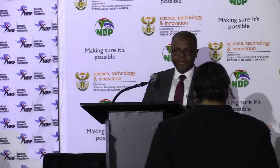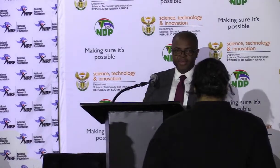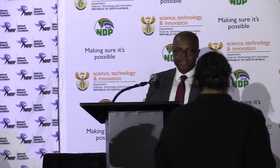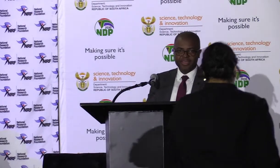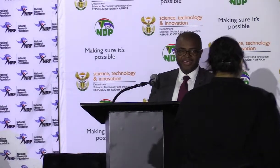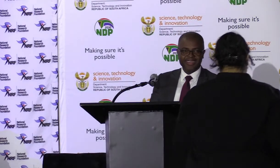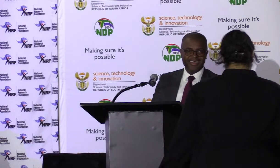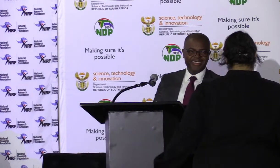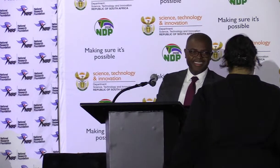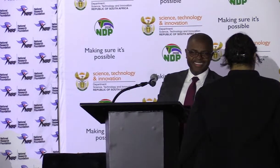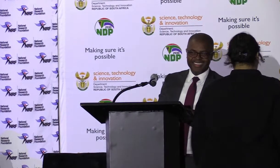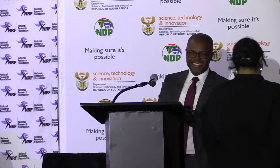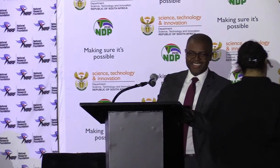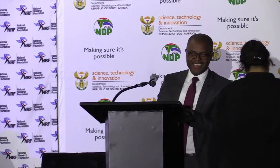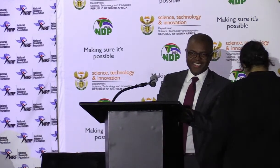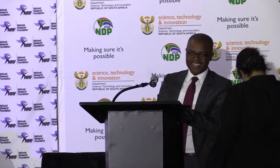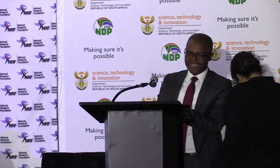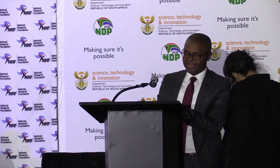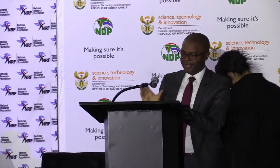Siyabonga.